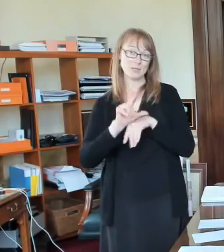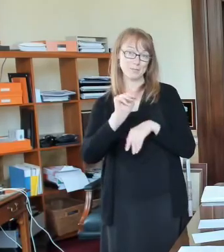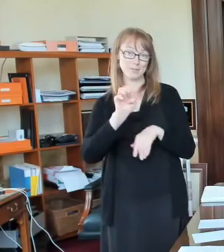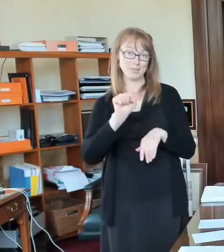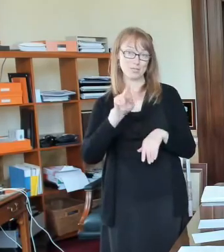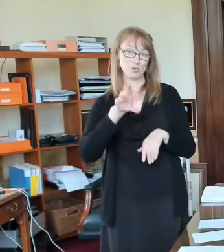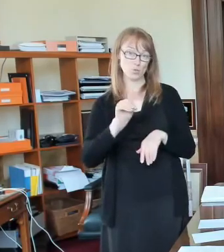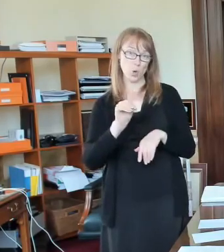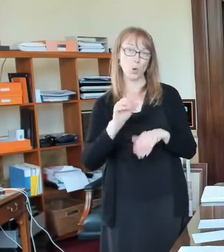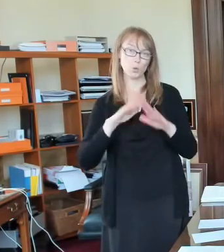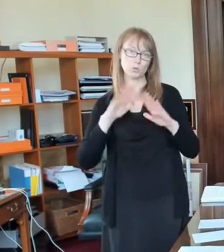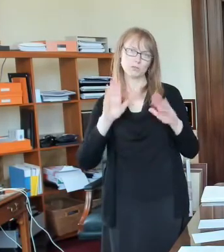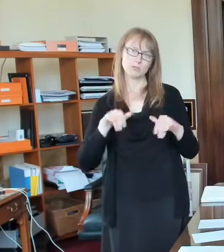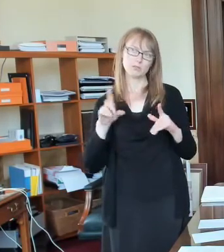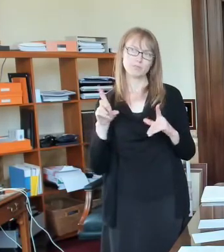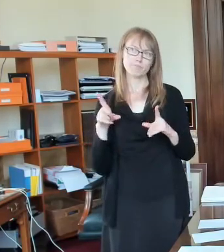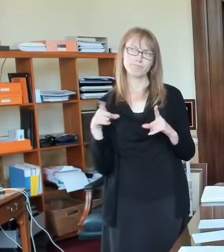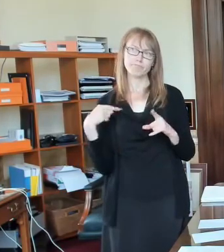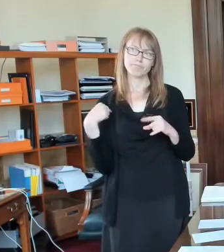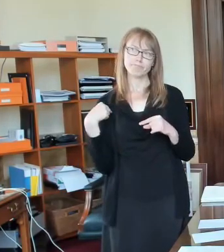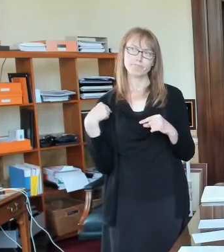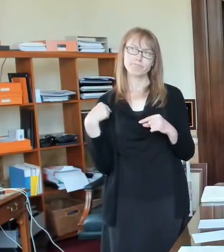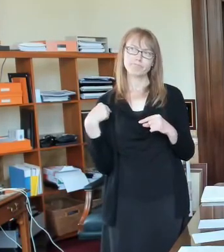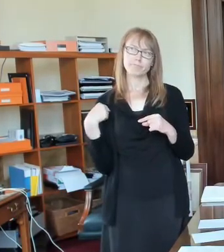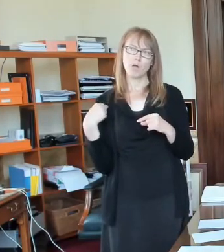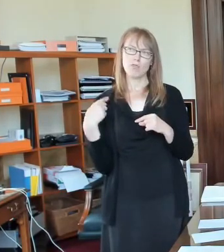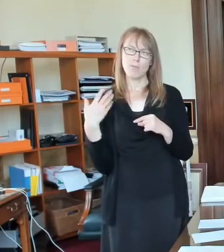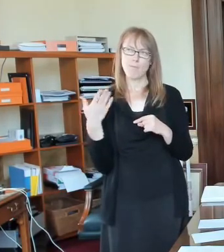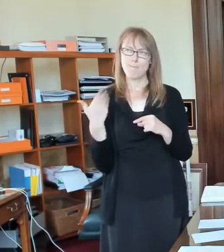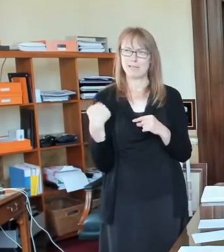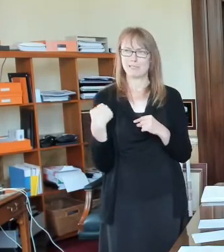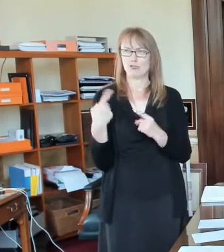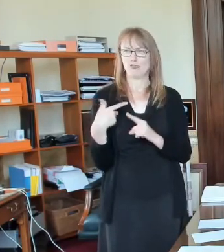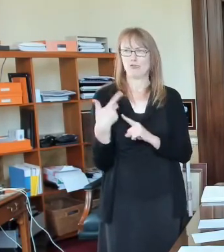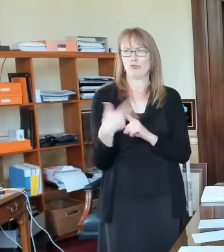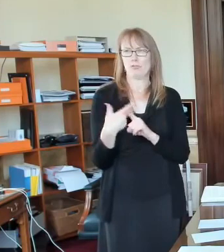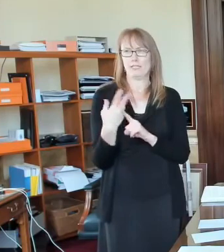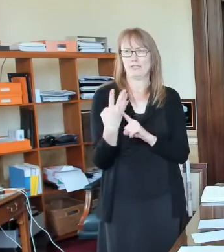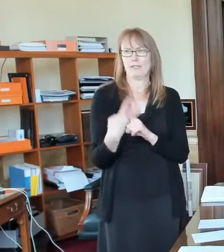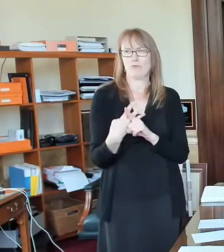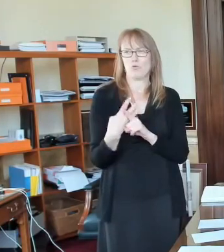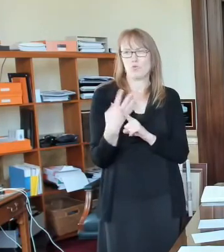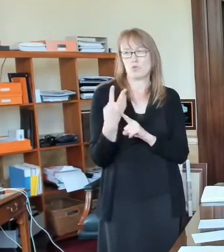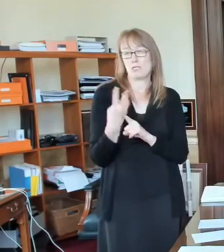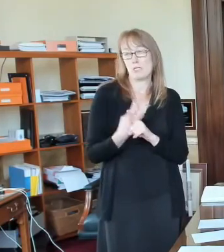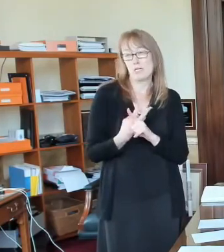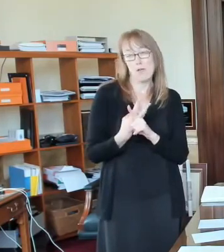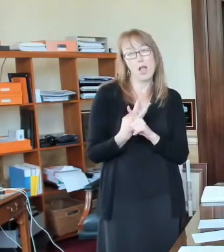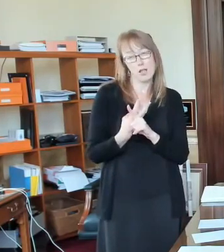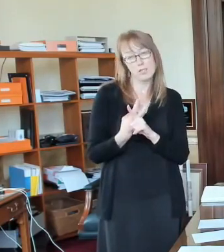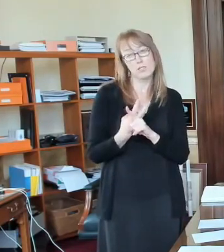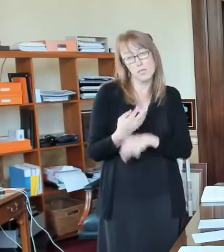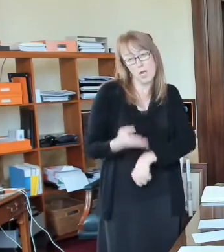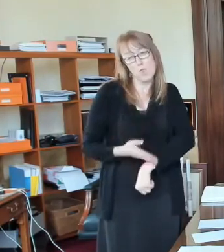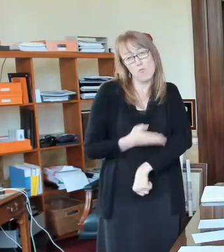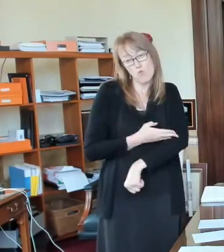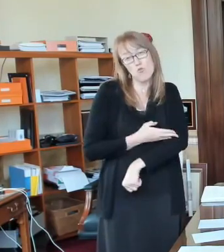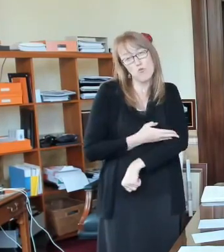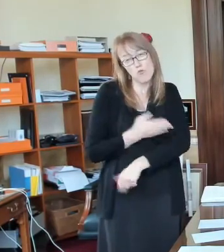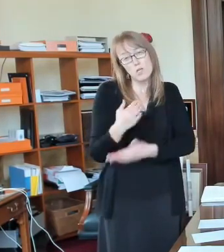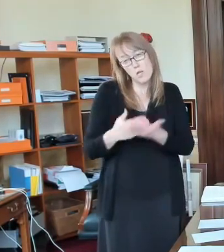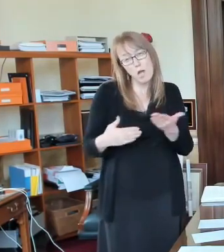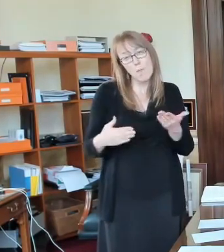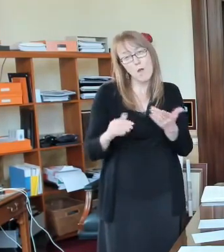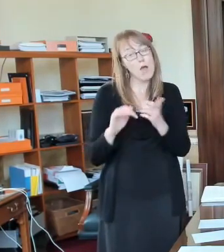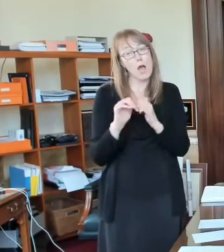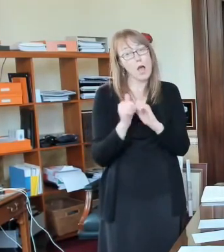last 3, 4, 6 months maybe. And that has to do with how folks get on and off the